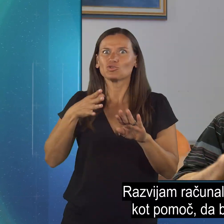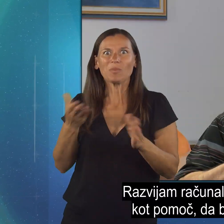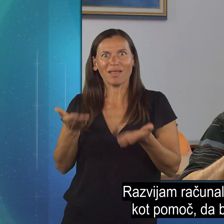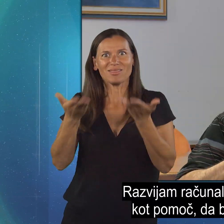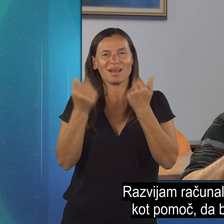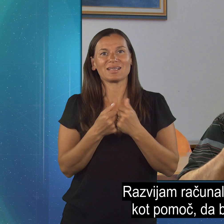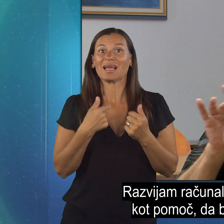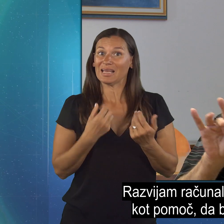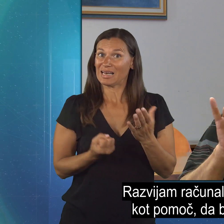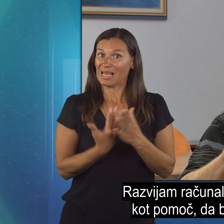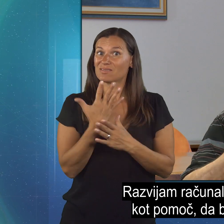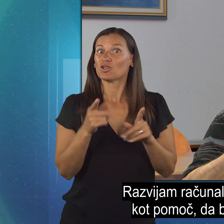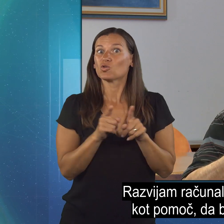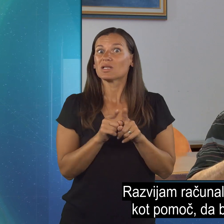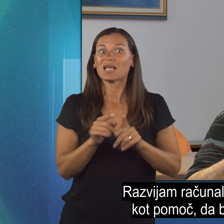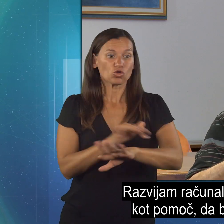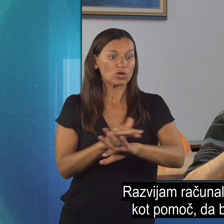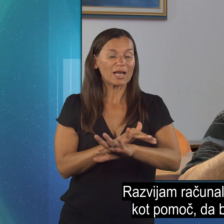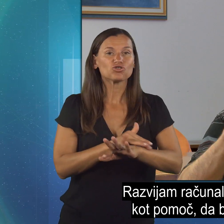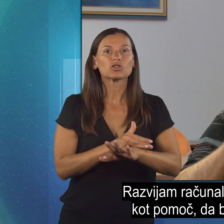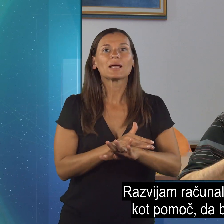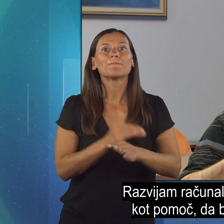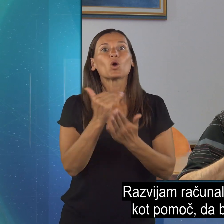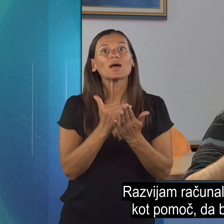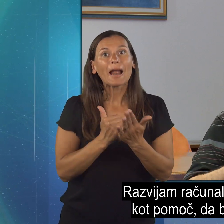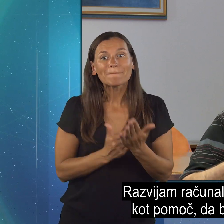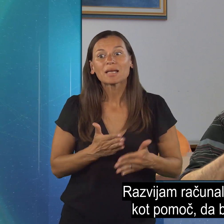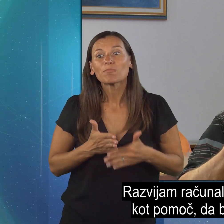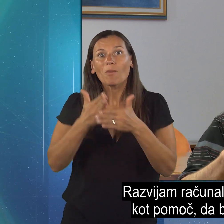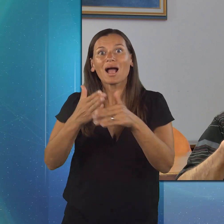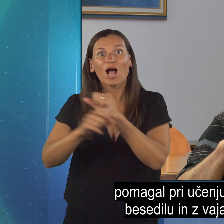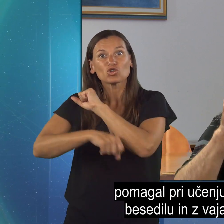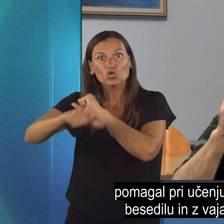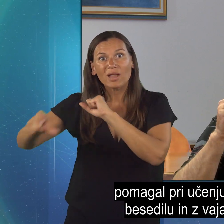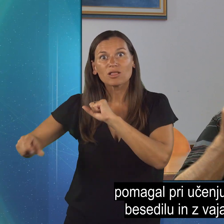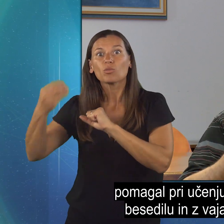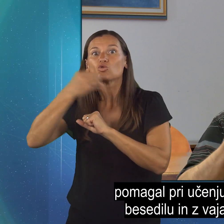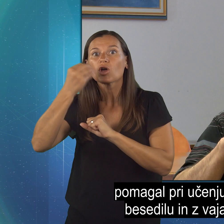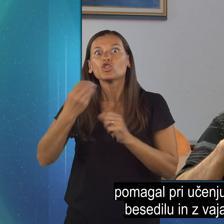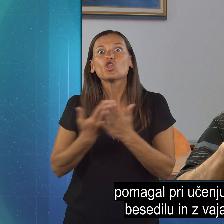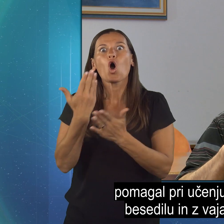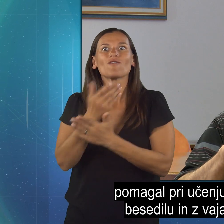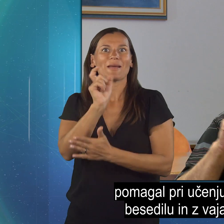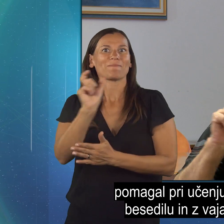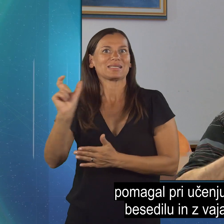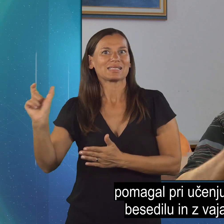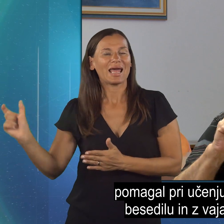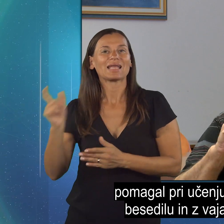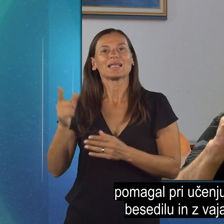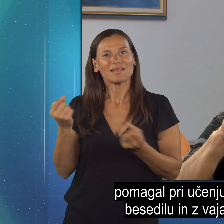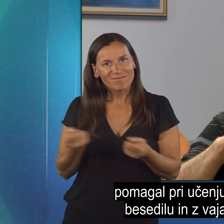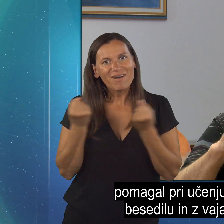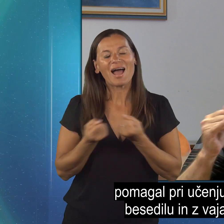I have been developing a computer-assisted program to help students learn new vocabulary words